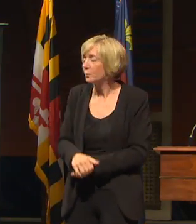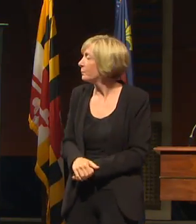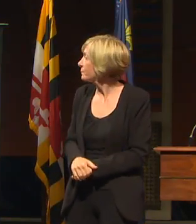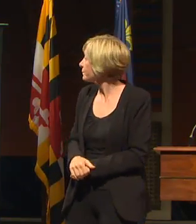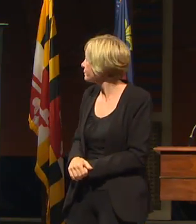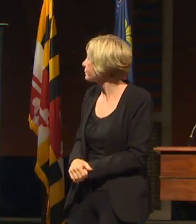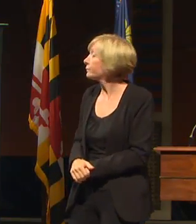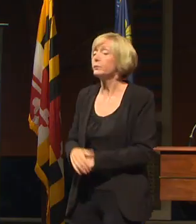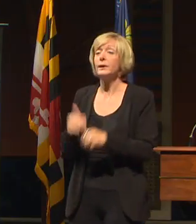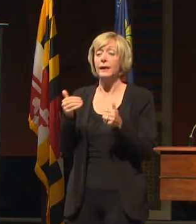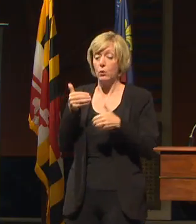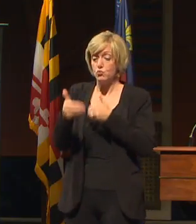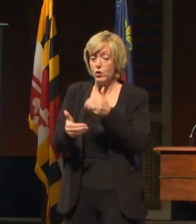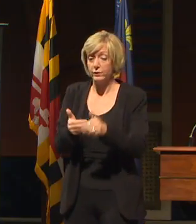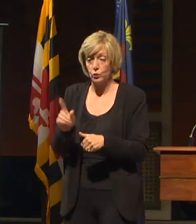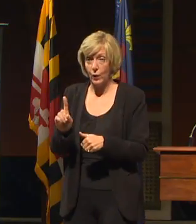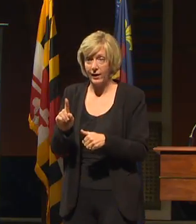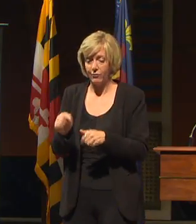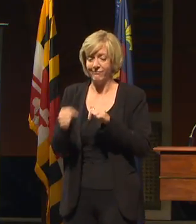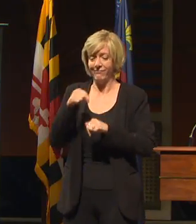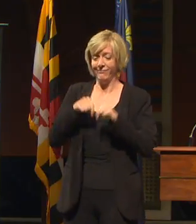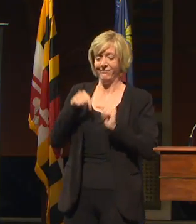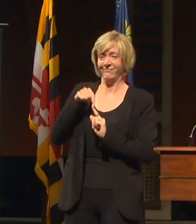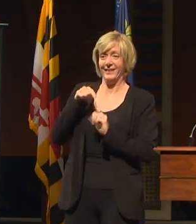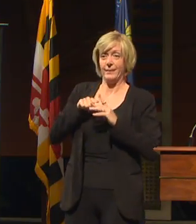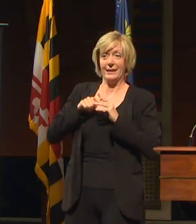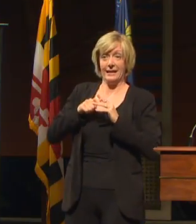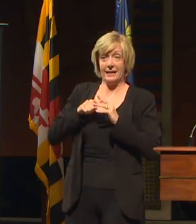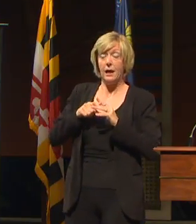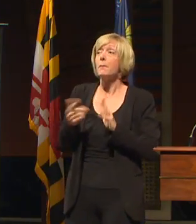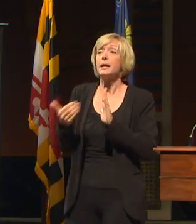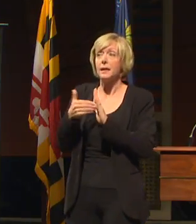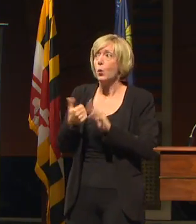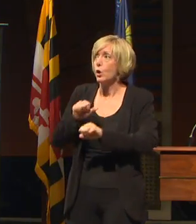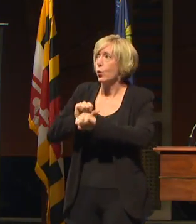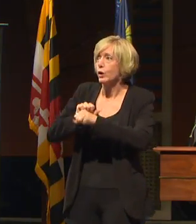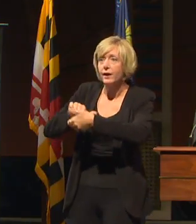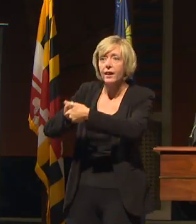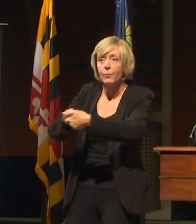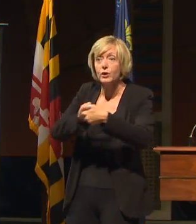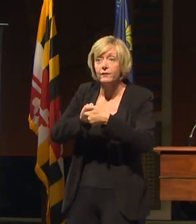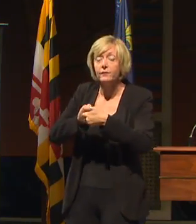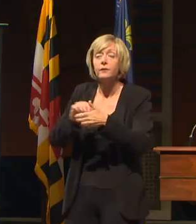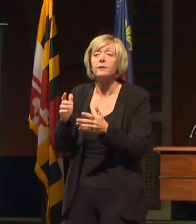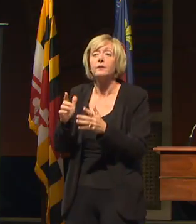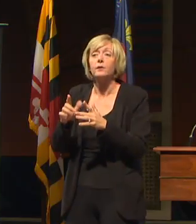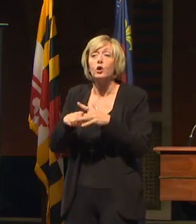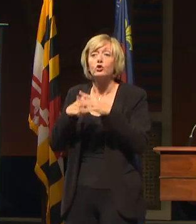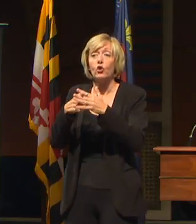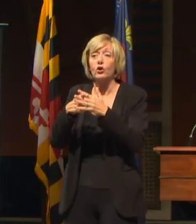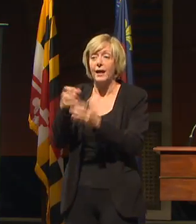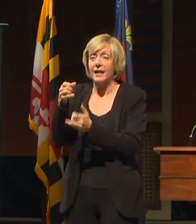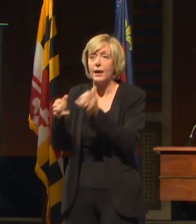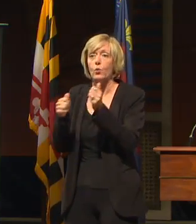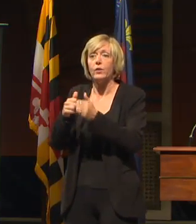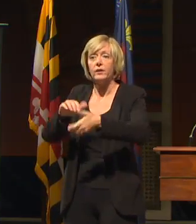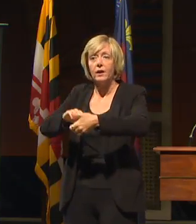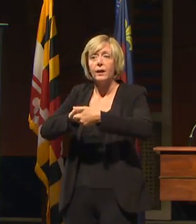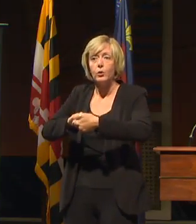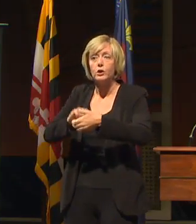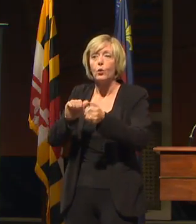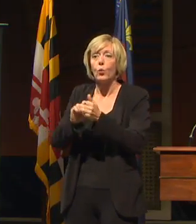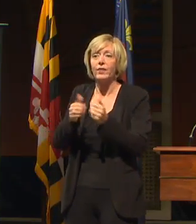Where are we in the process? We're really early, but we're out there working collaboratively. We wanted to start and end with a